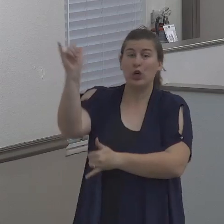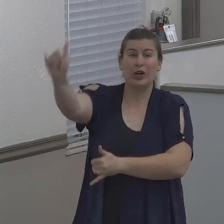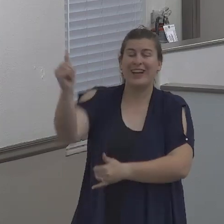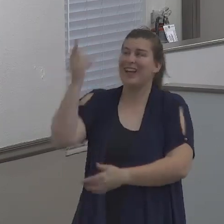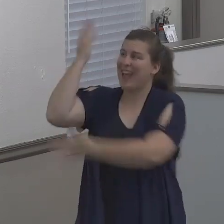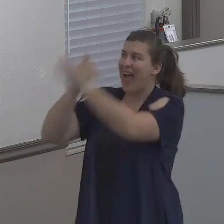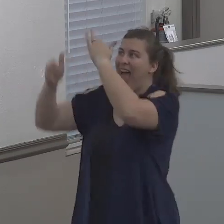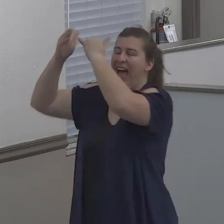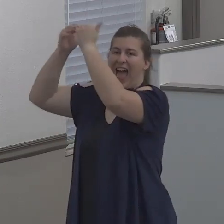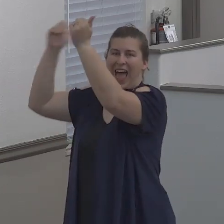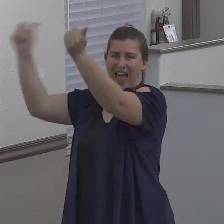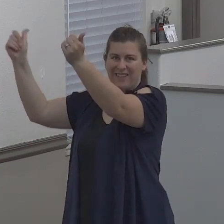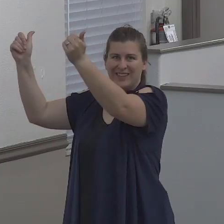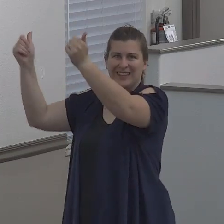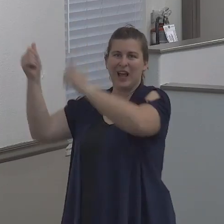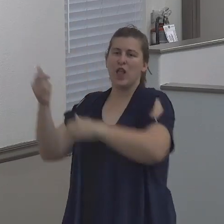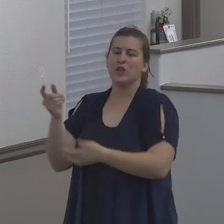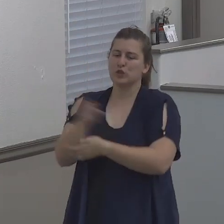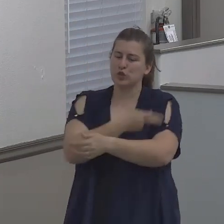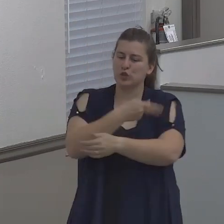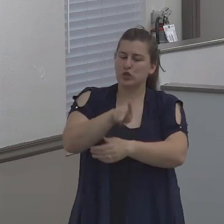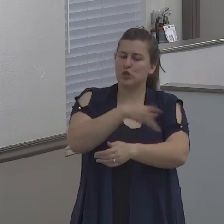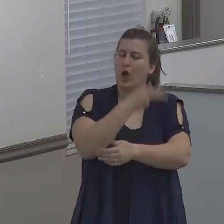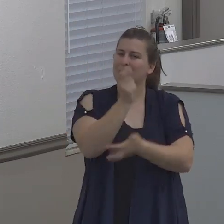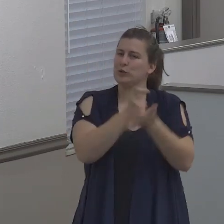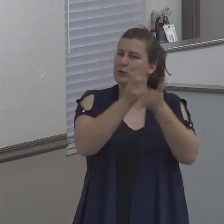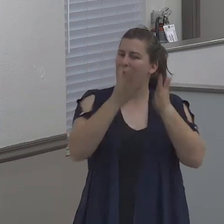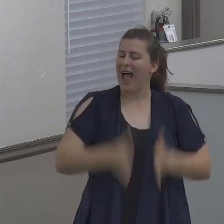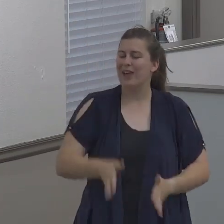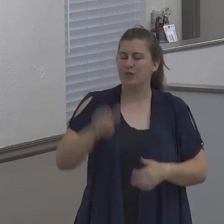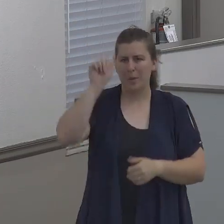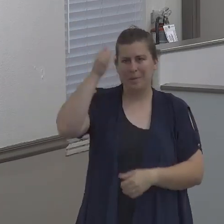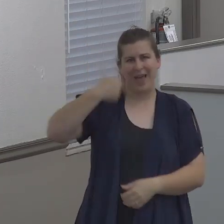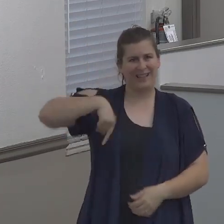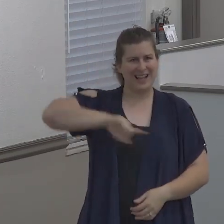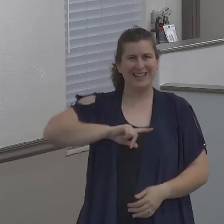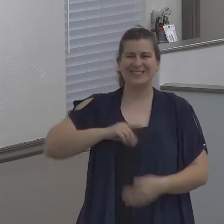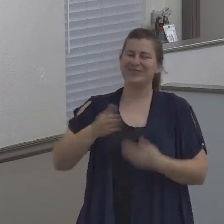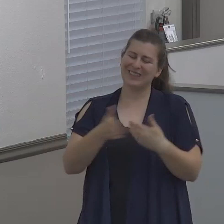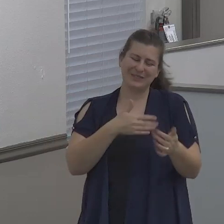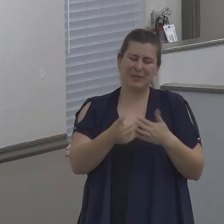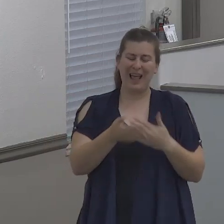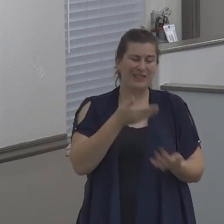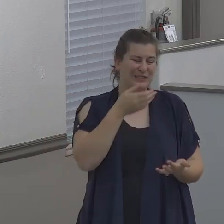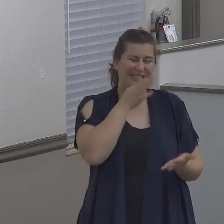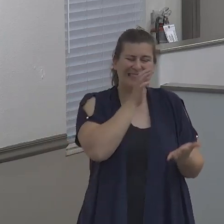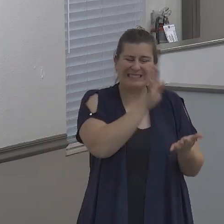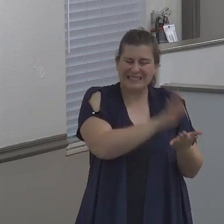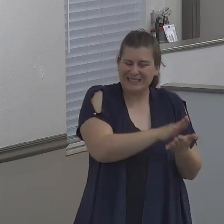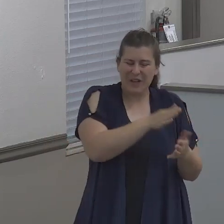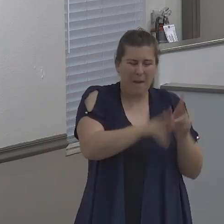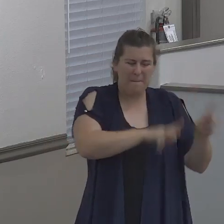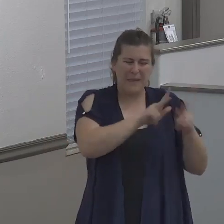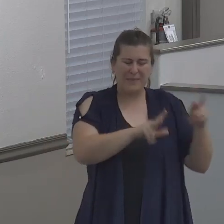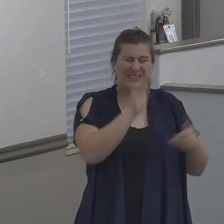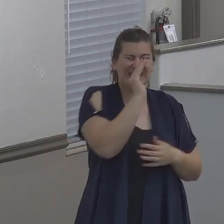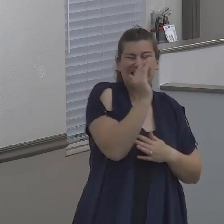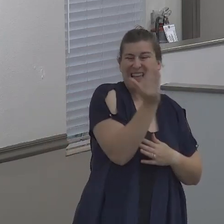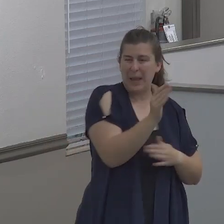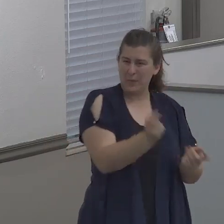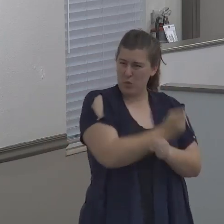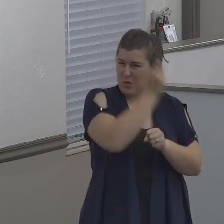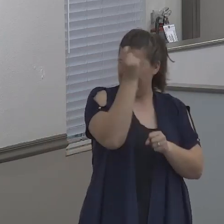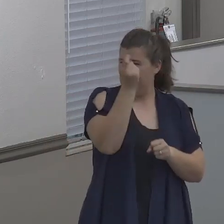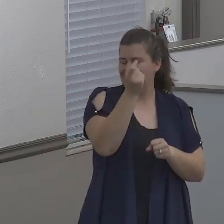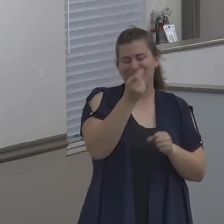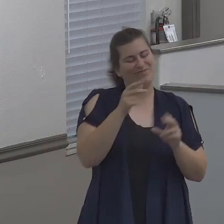And then it's heaven for eternity. The psalmist, he reminded us, didn't he, that even though the wicked may seem